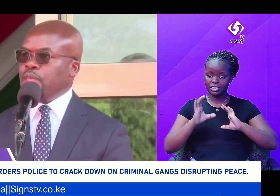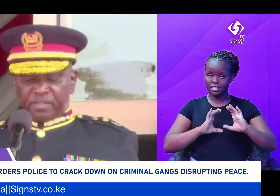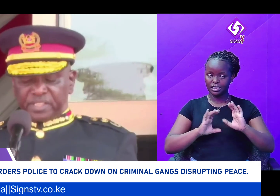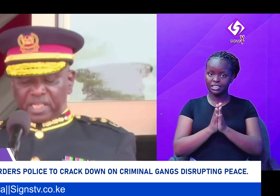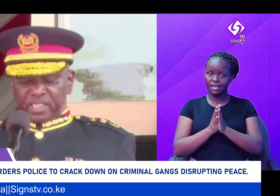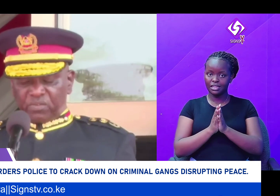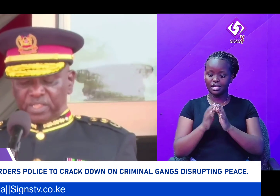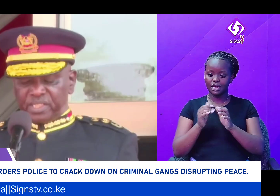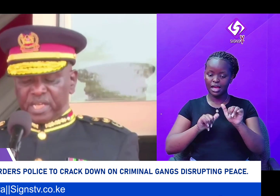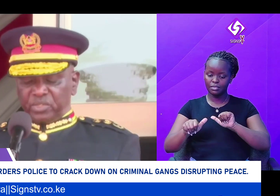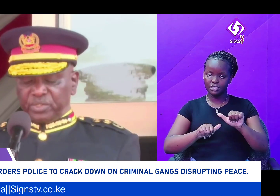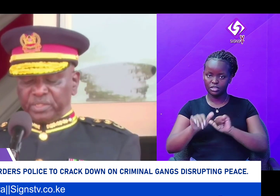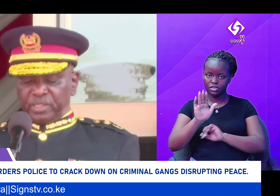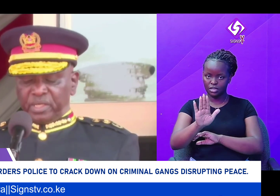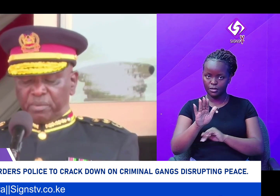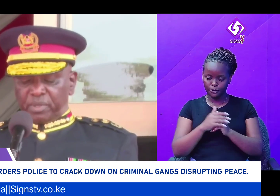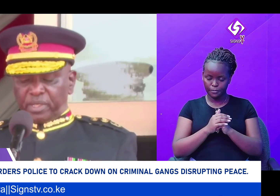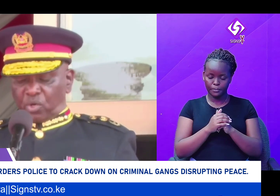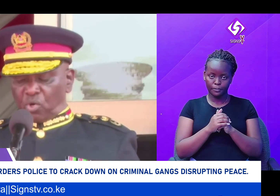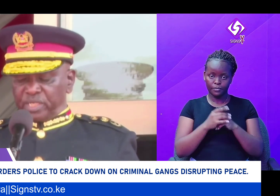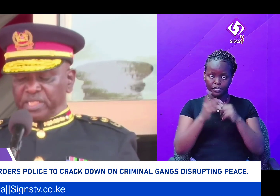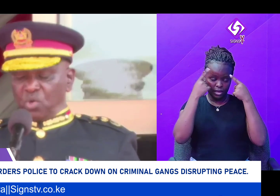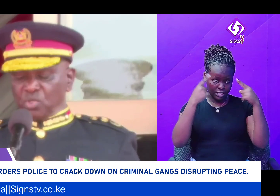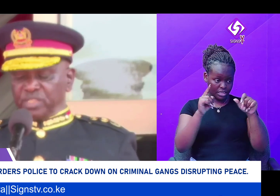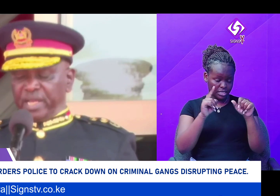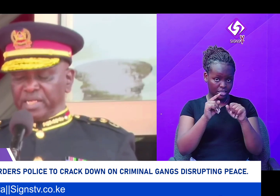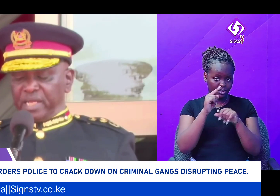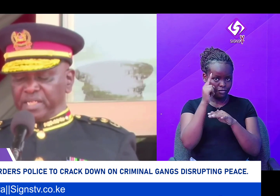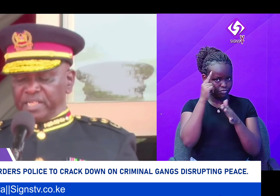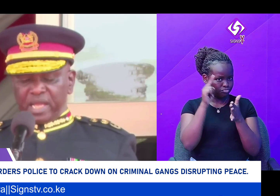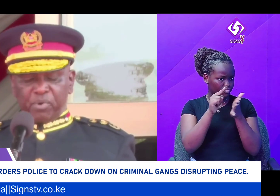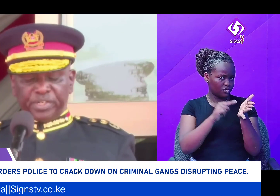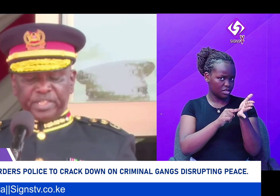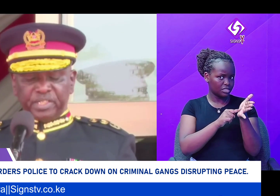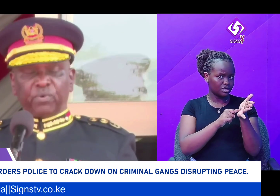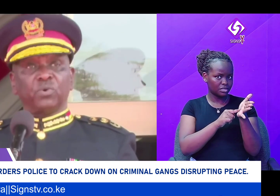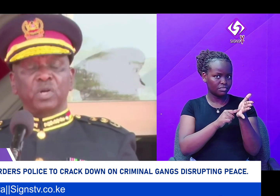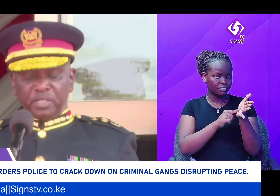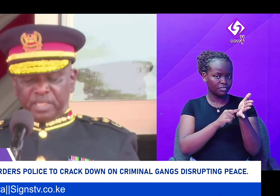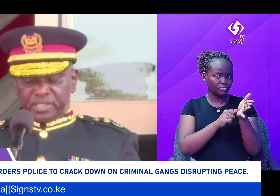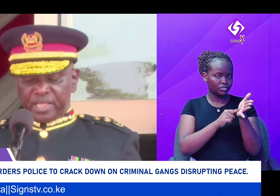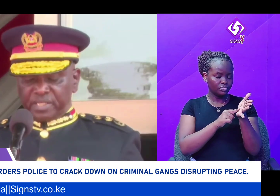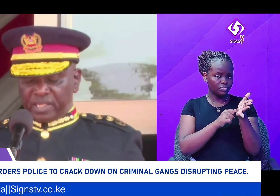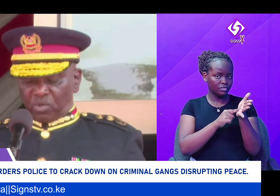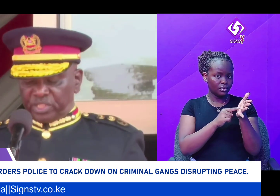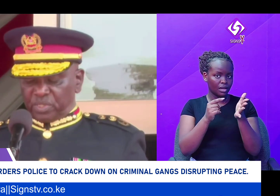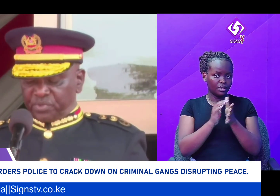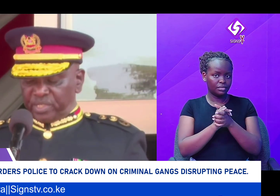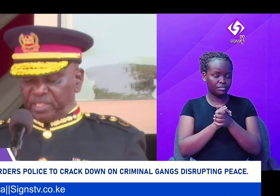The success of this reduction underscores the undeniable need for sustained and continuous training